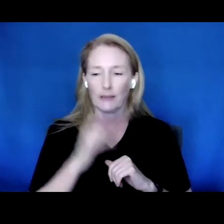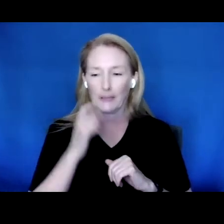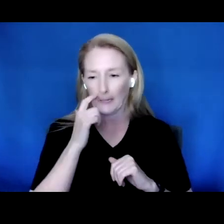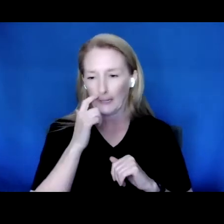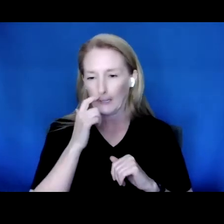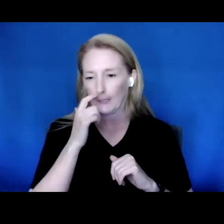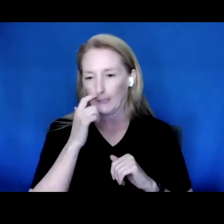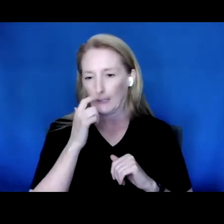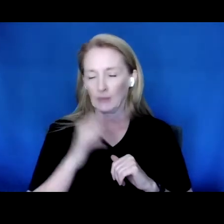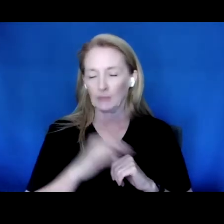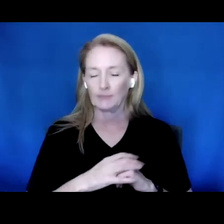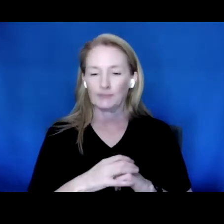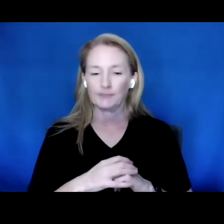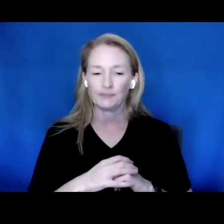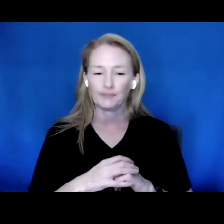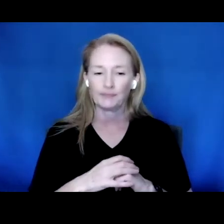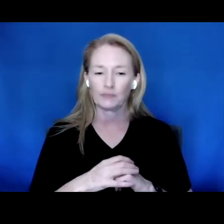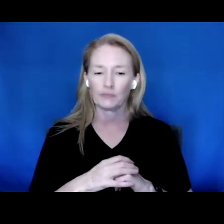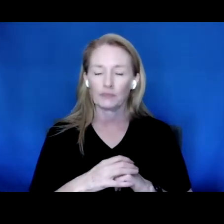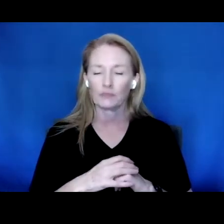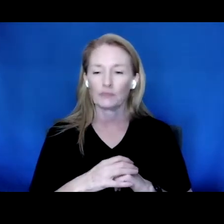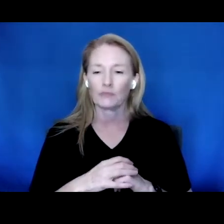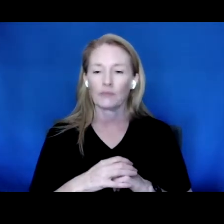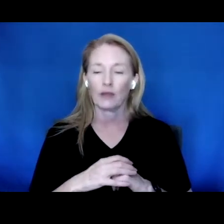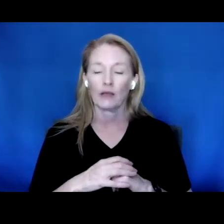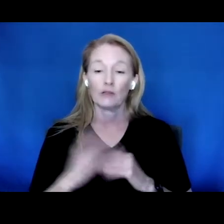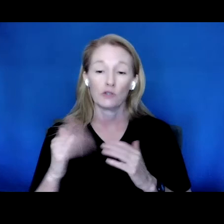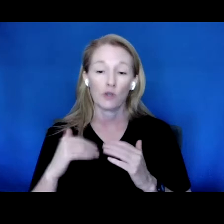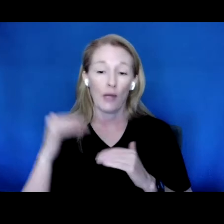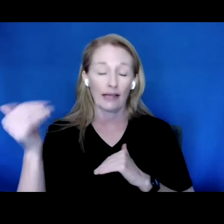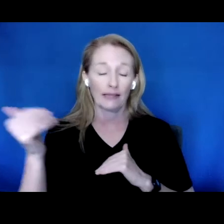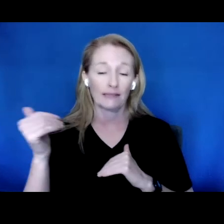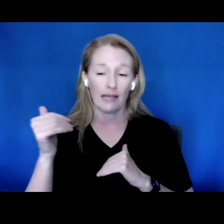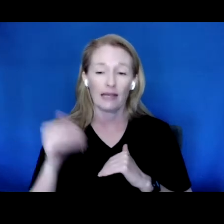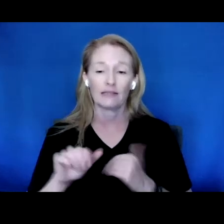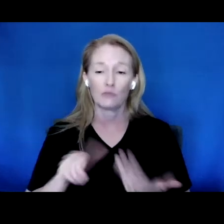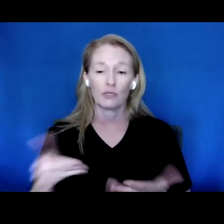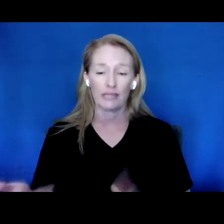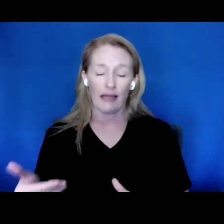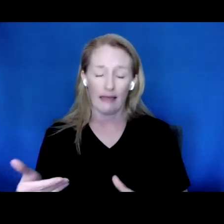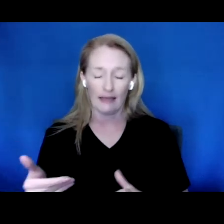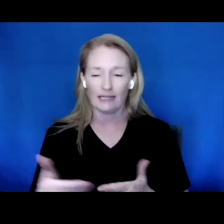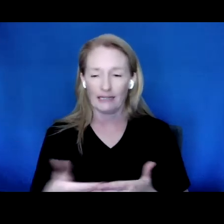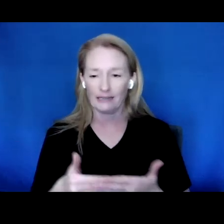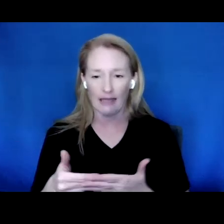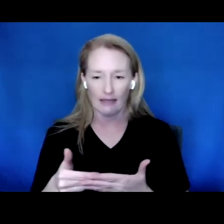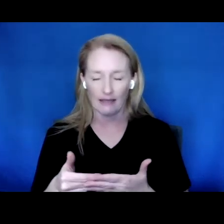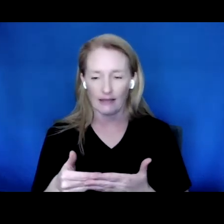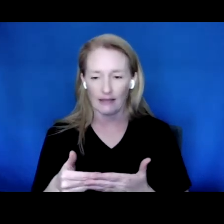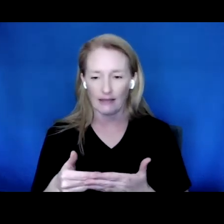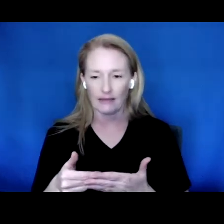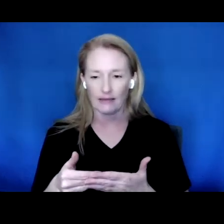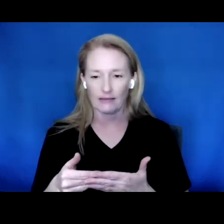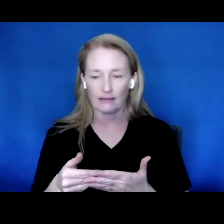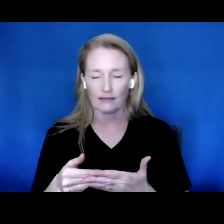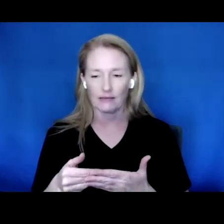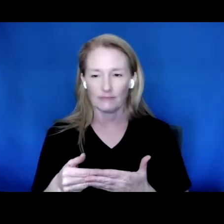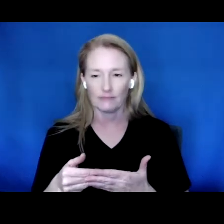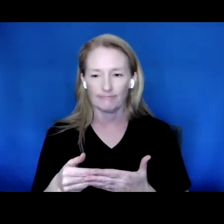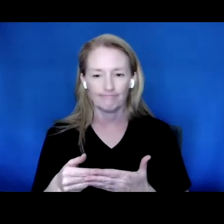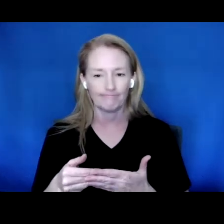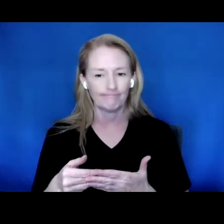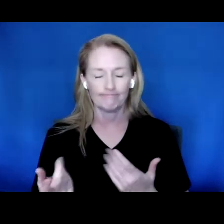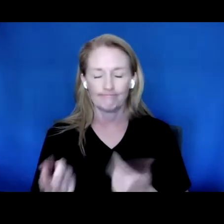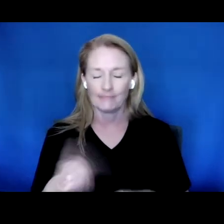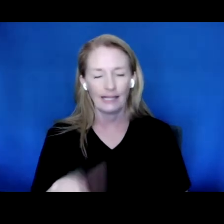their excess mortality rate was 6 deaths per 1,000 live births and fetal deaths. So when we look at